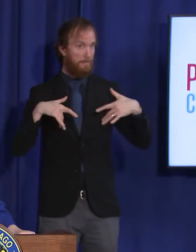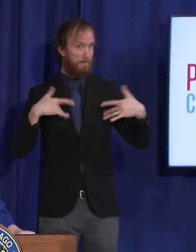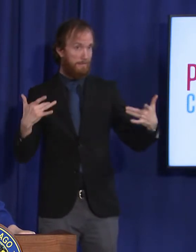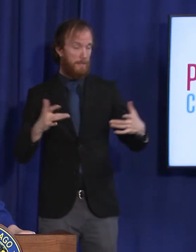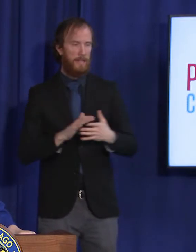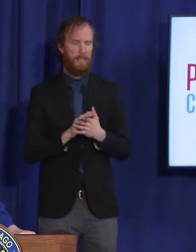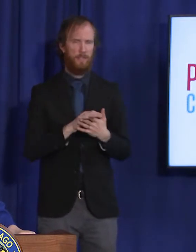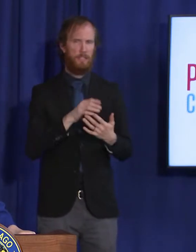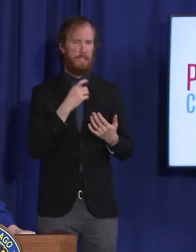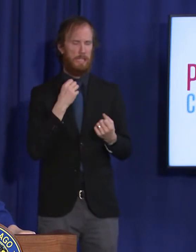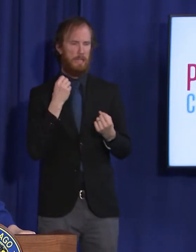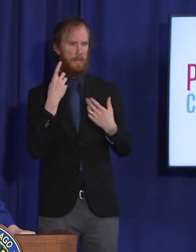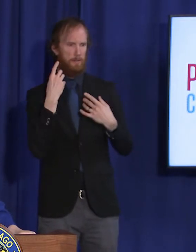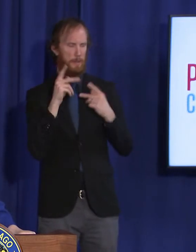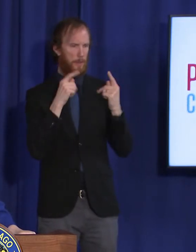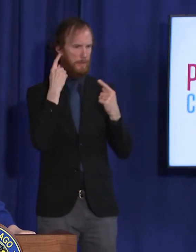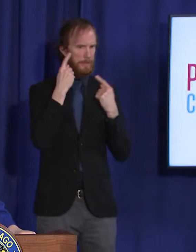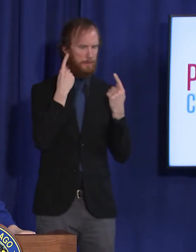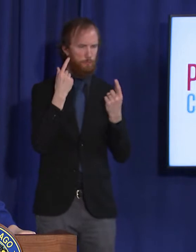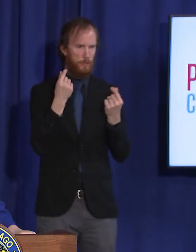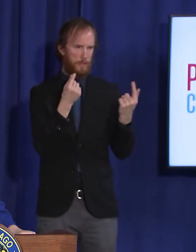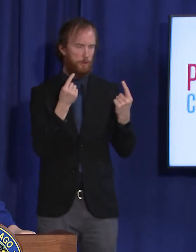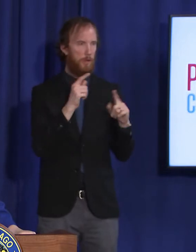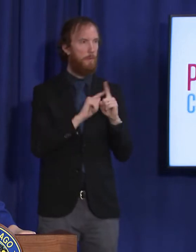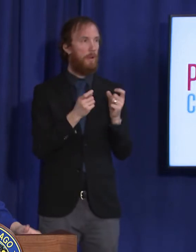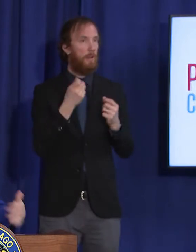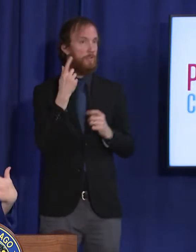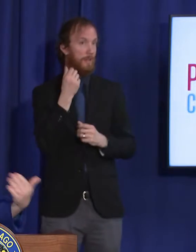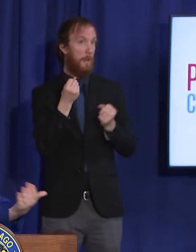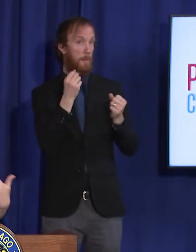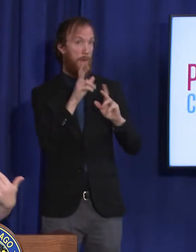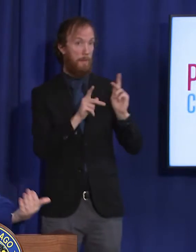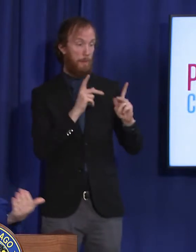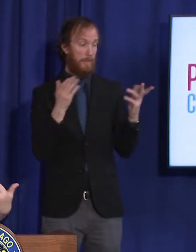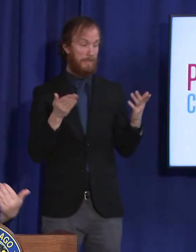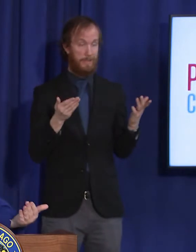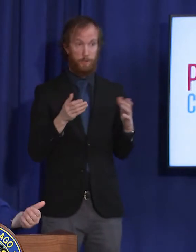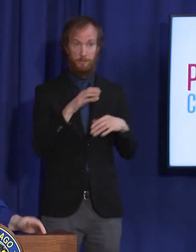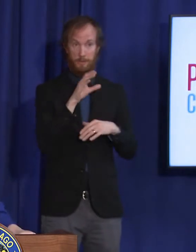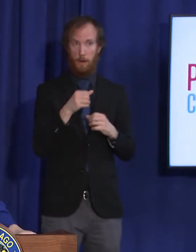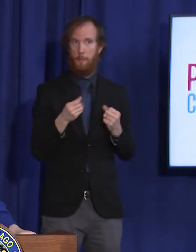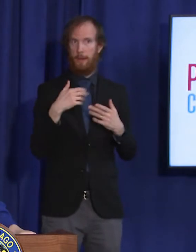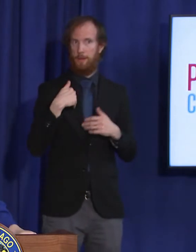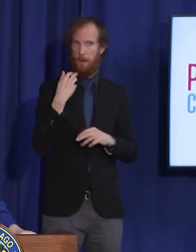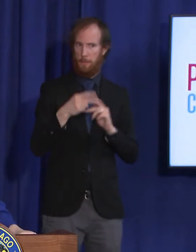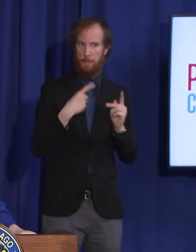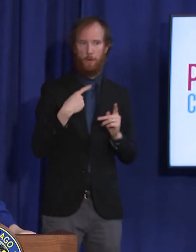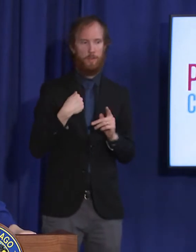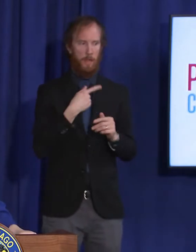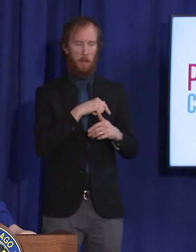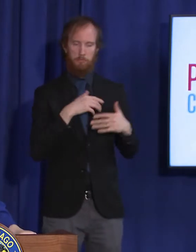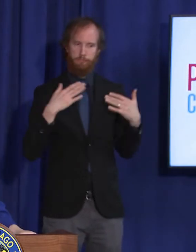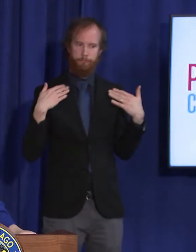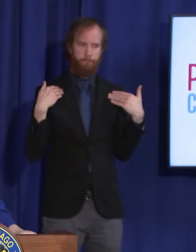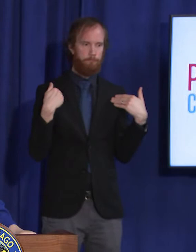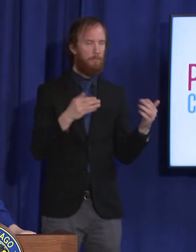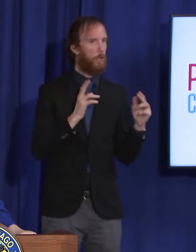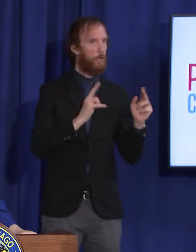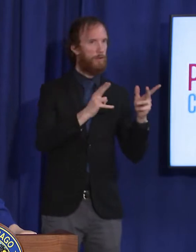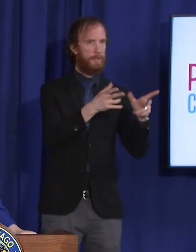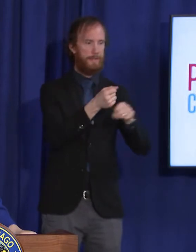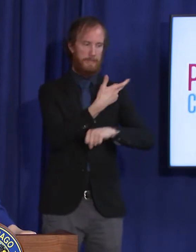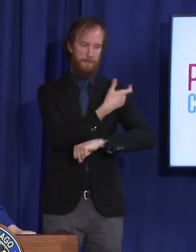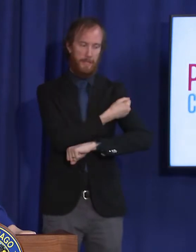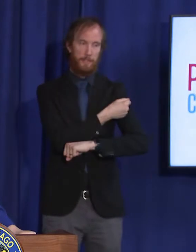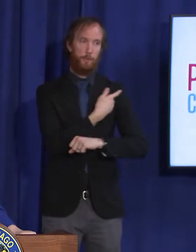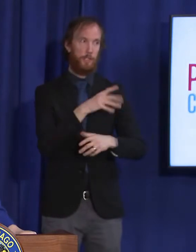something that we could do, but it drove vaccination for a lot of young folks here in Chicago. We talked to them a lot last year, and I think this year we know